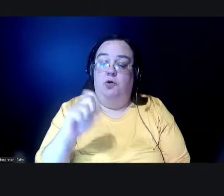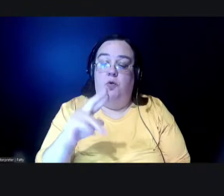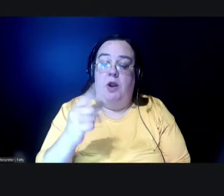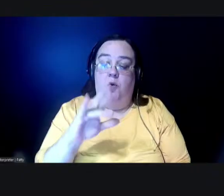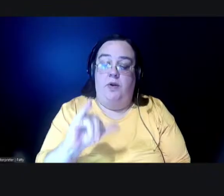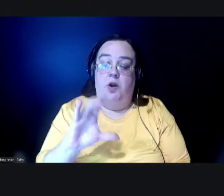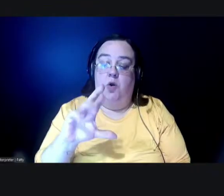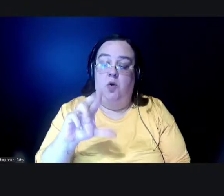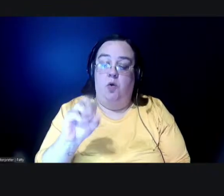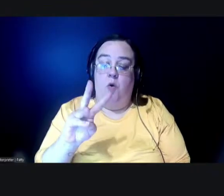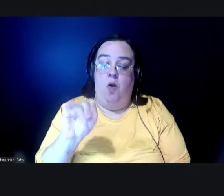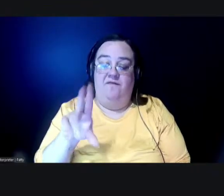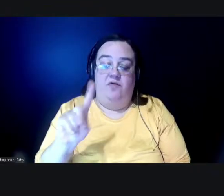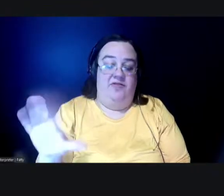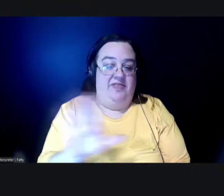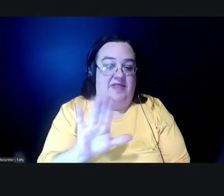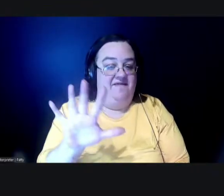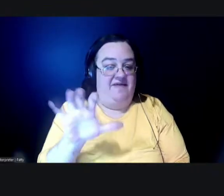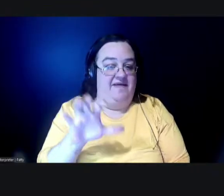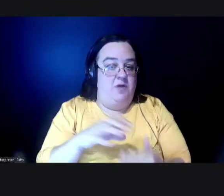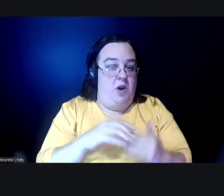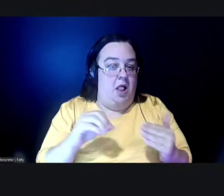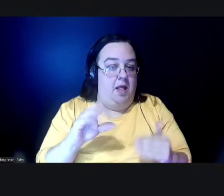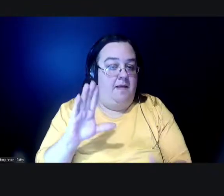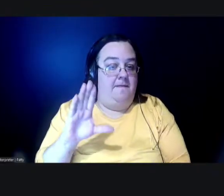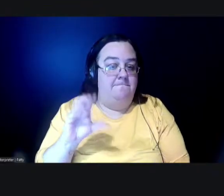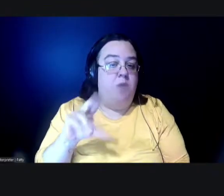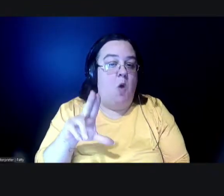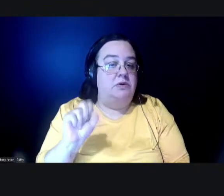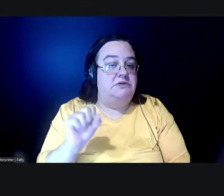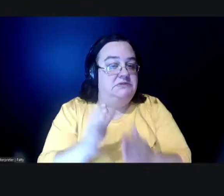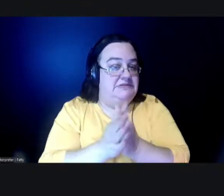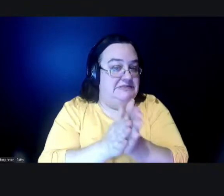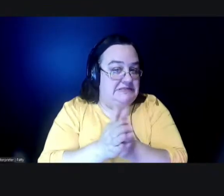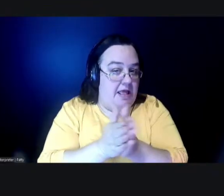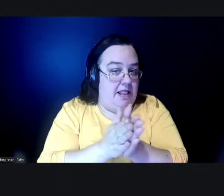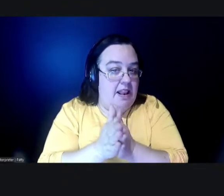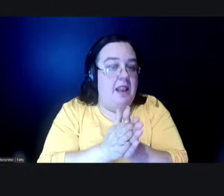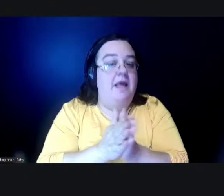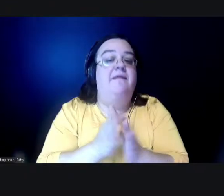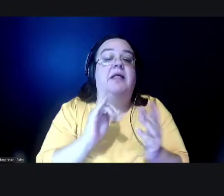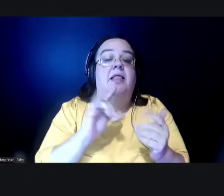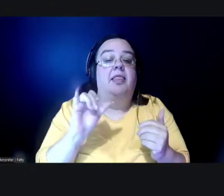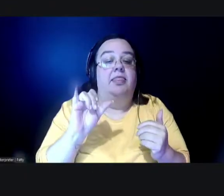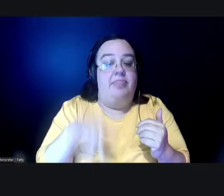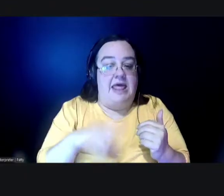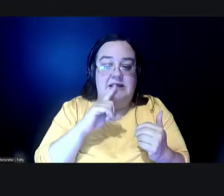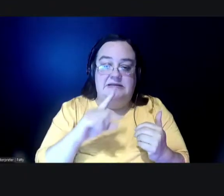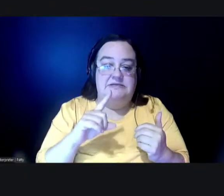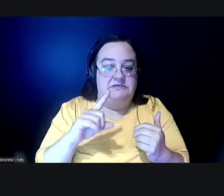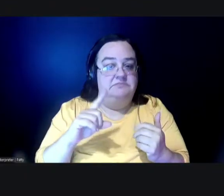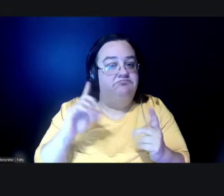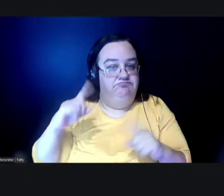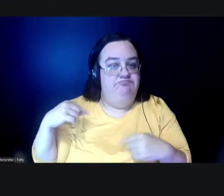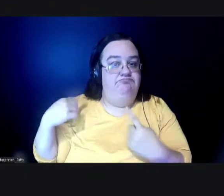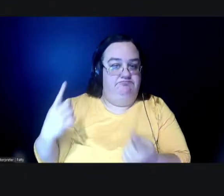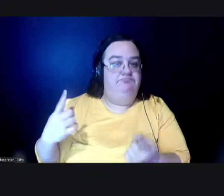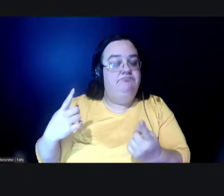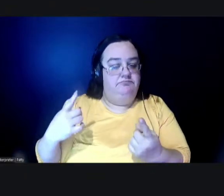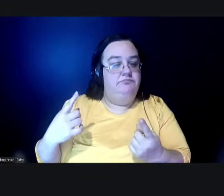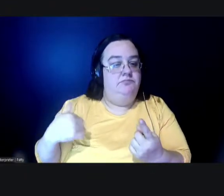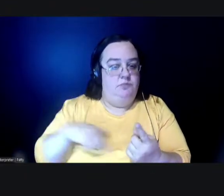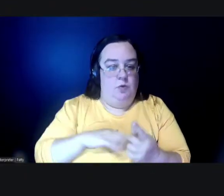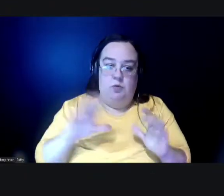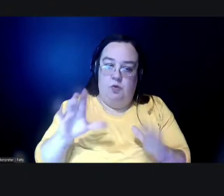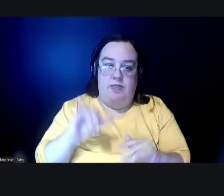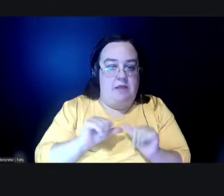their $500 bonus incentive. This is a past practice that we have been doing continuously